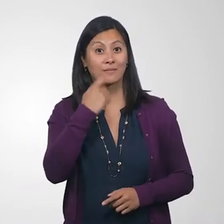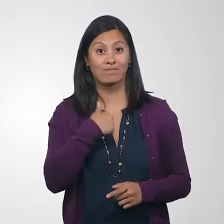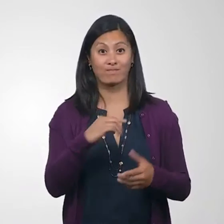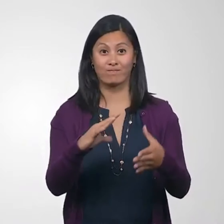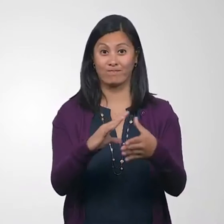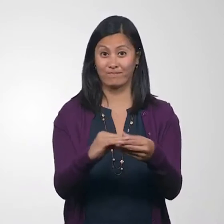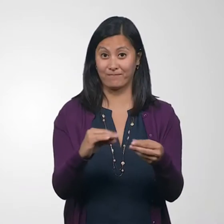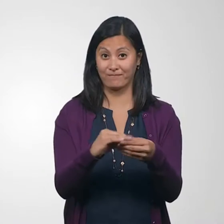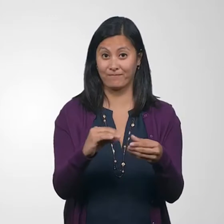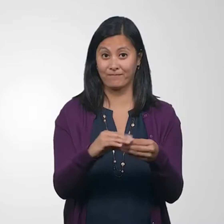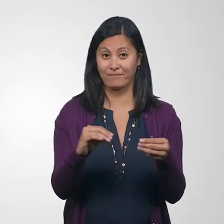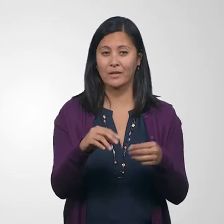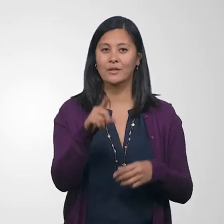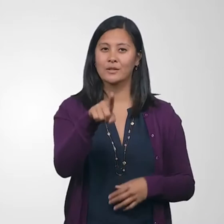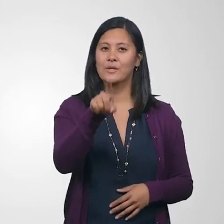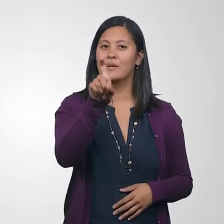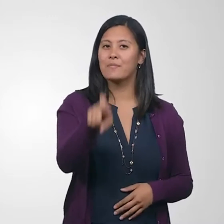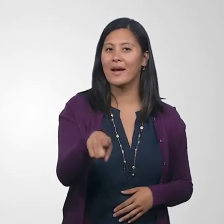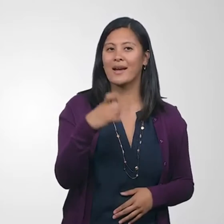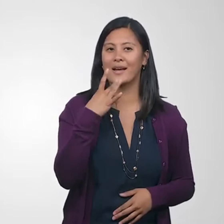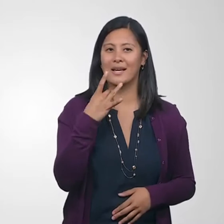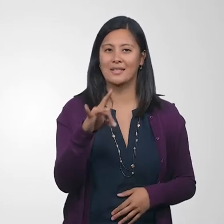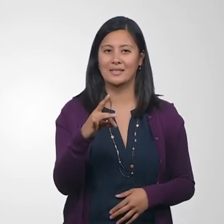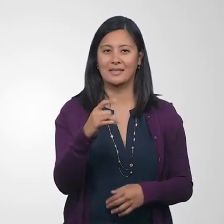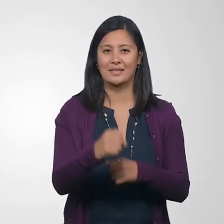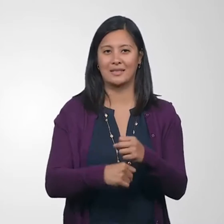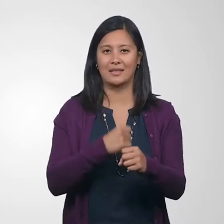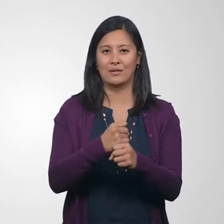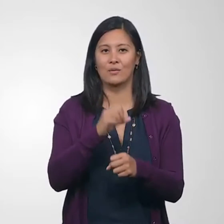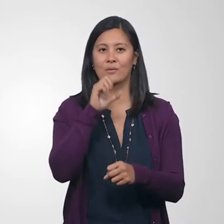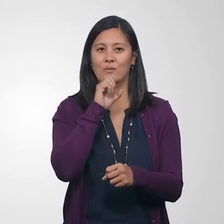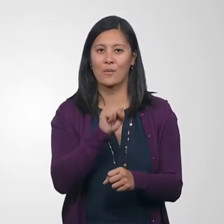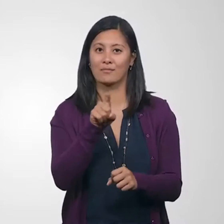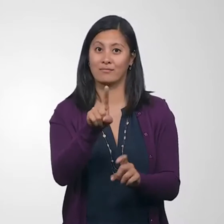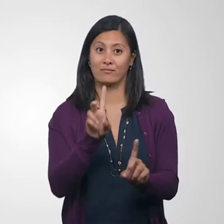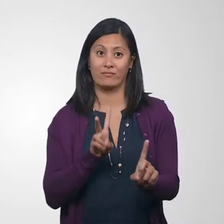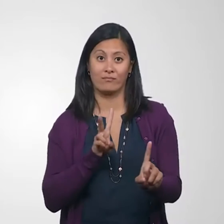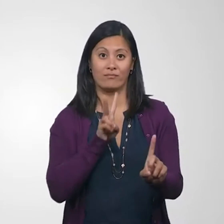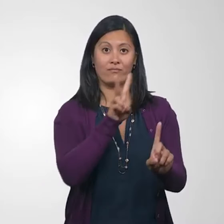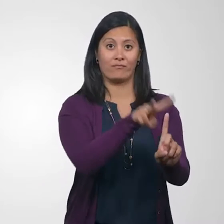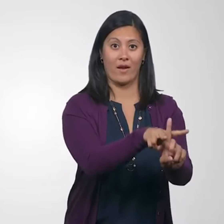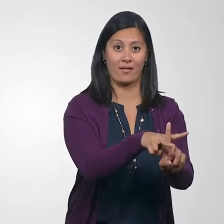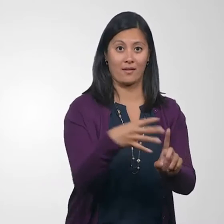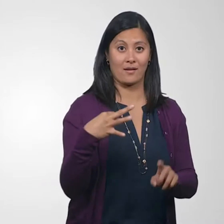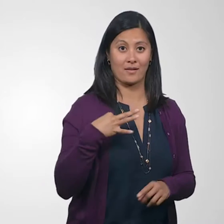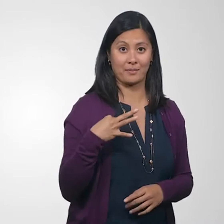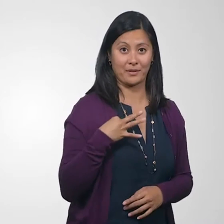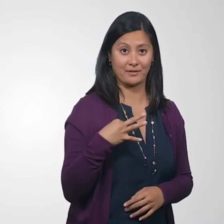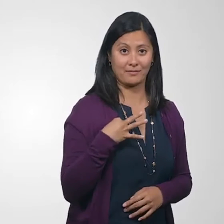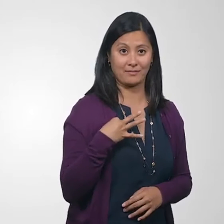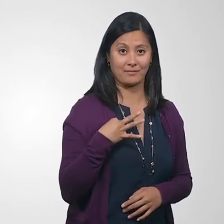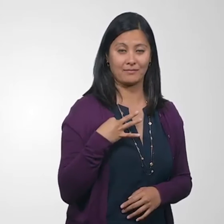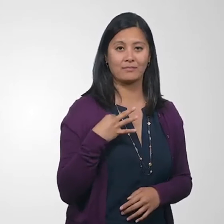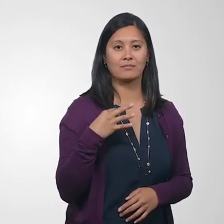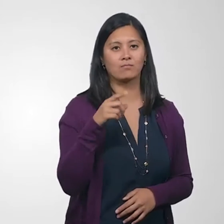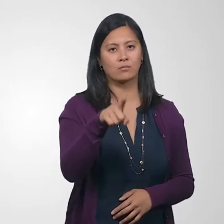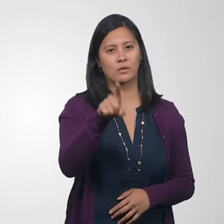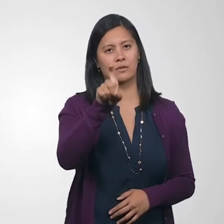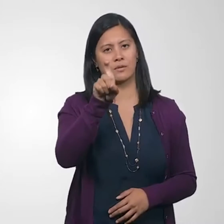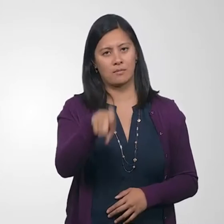As previously noted, you must be at least 18 years old at the time of filing your application. And you must